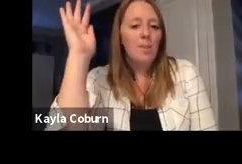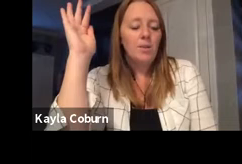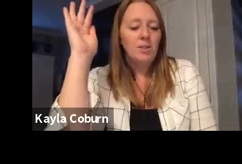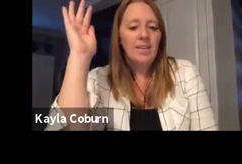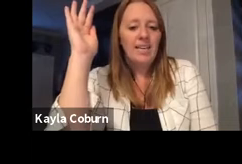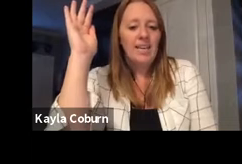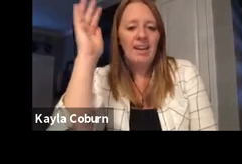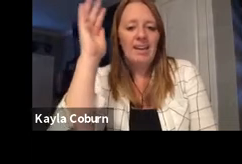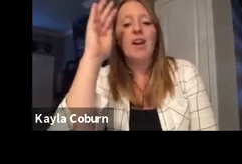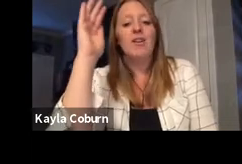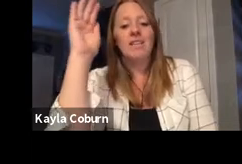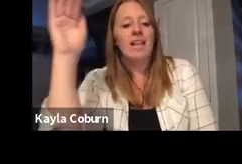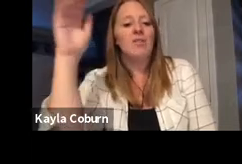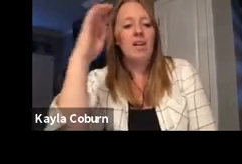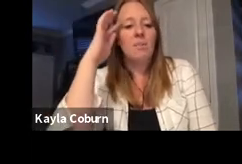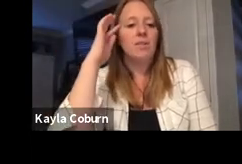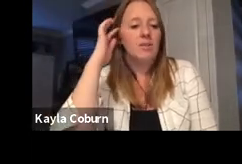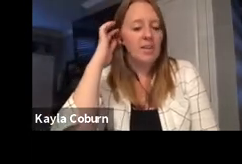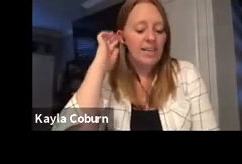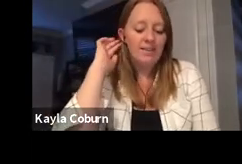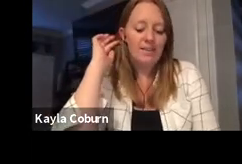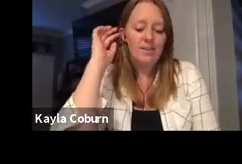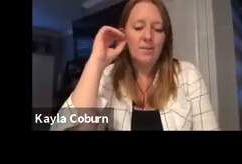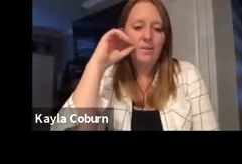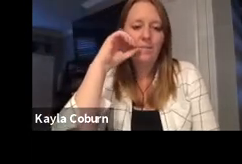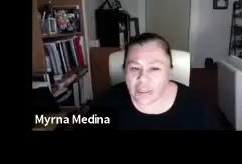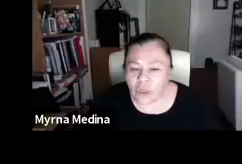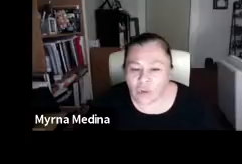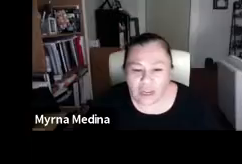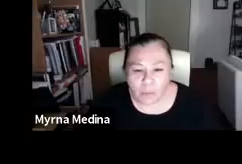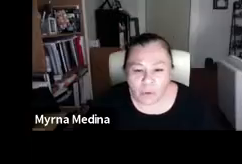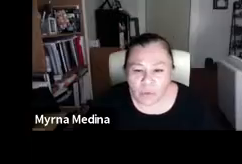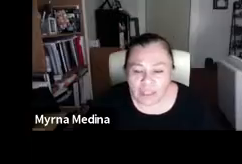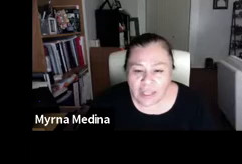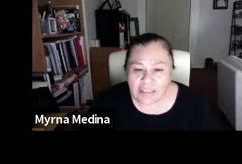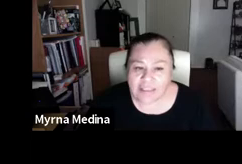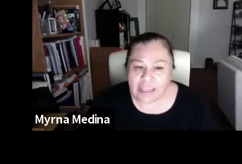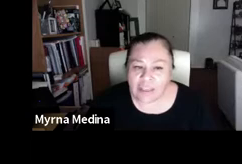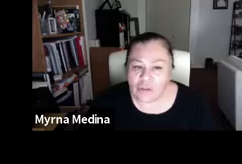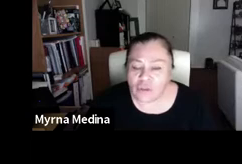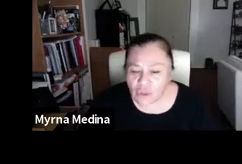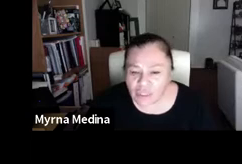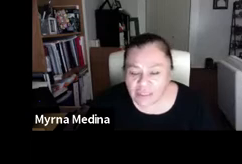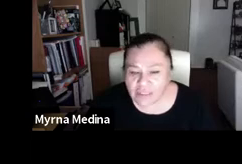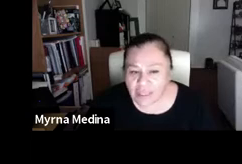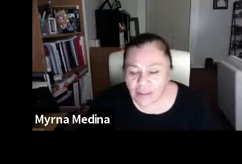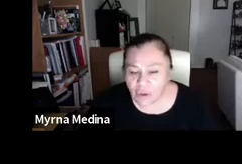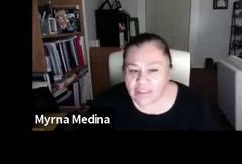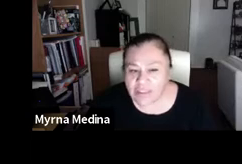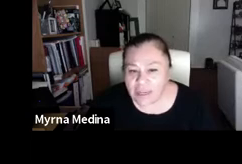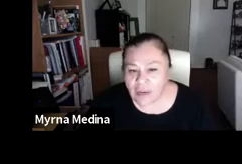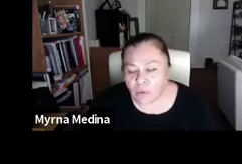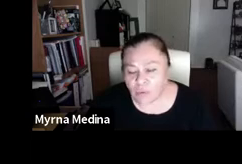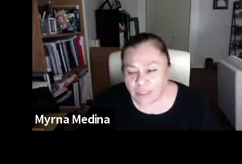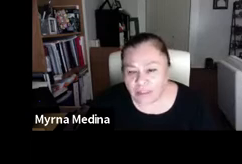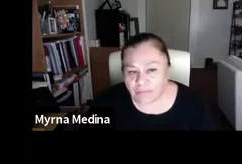give the opportunity if they aren't allowed the opportunity. Y no den la oportunidad si ellos no les